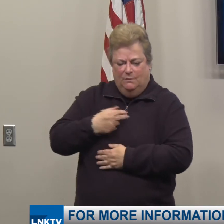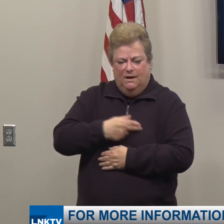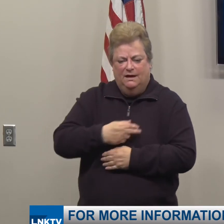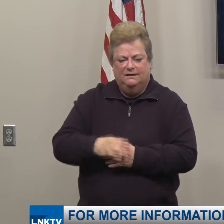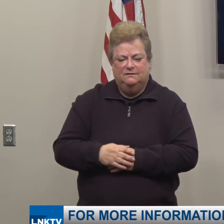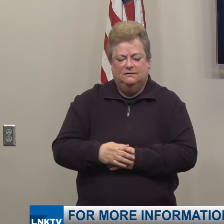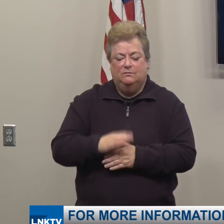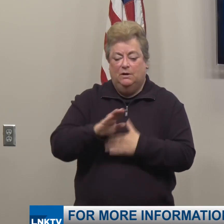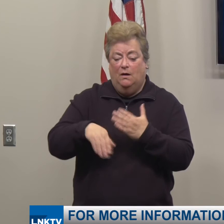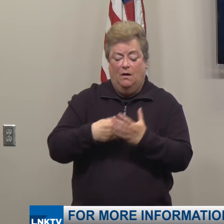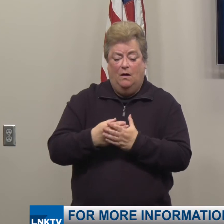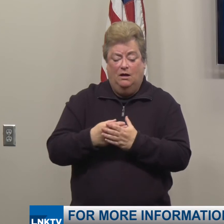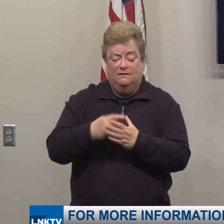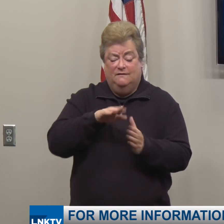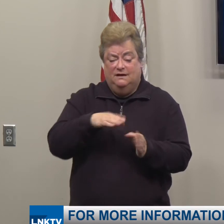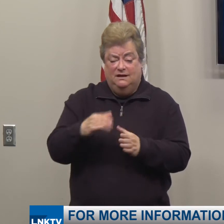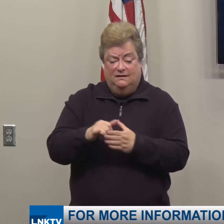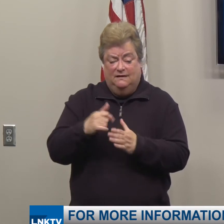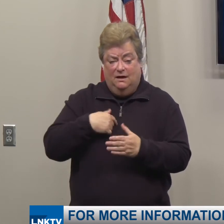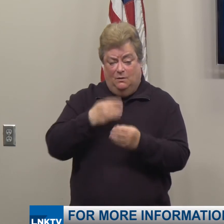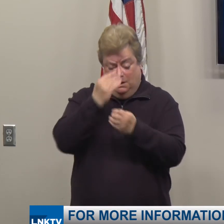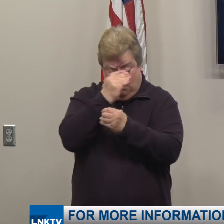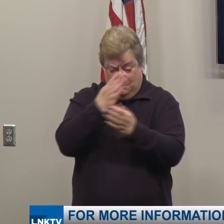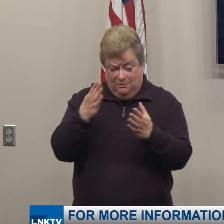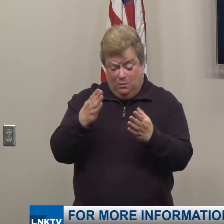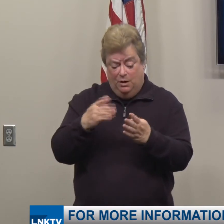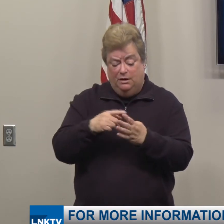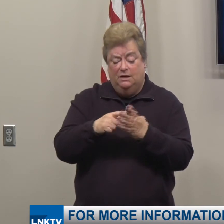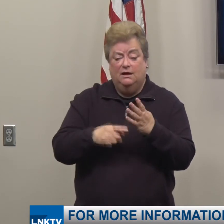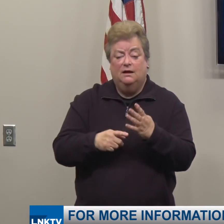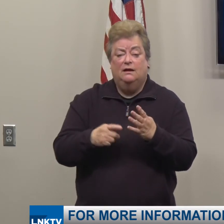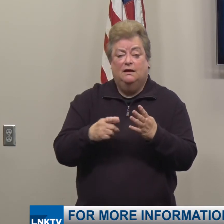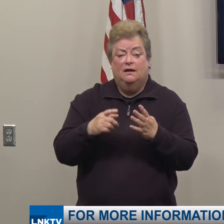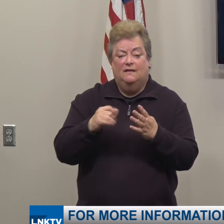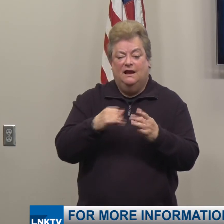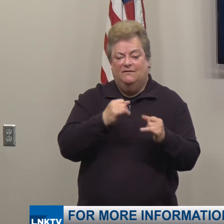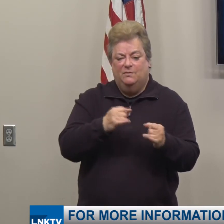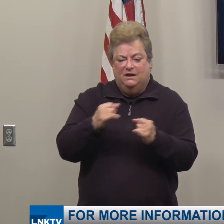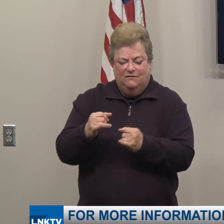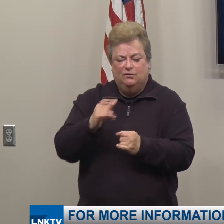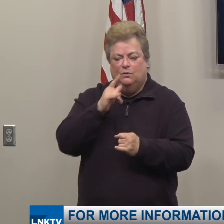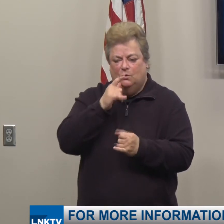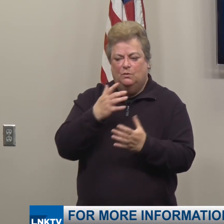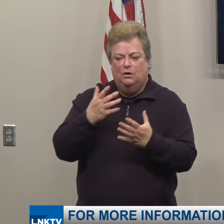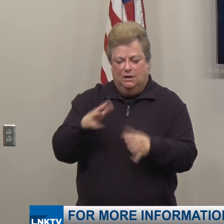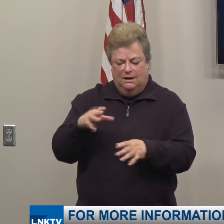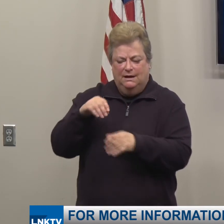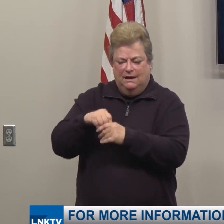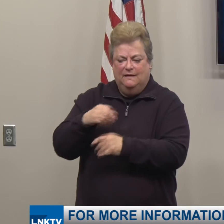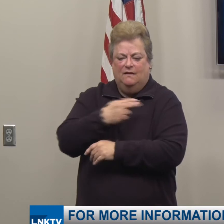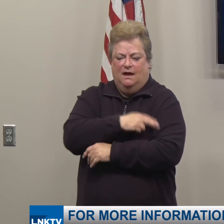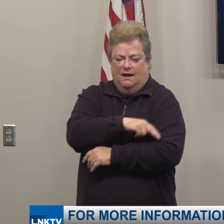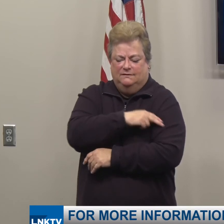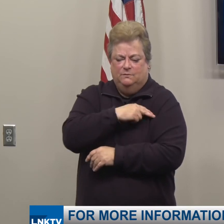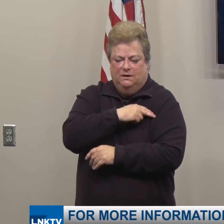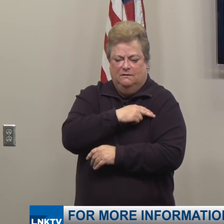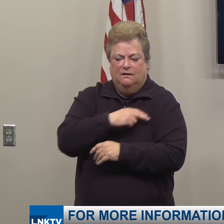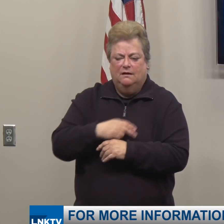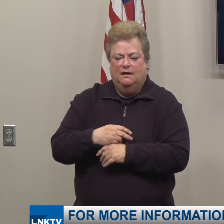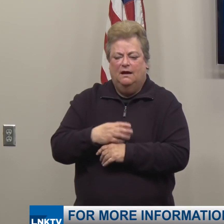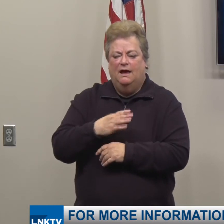the deaths we have reported to date have been individuals that have been hospitalized and have